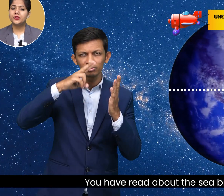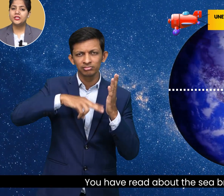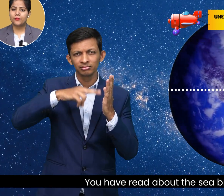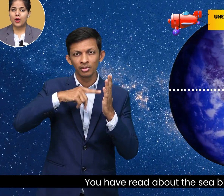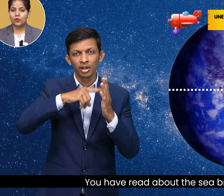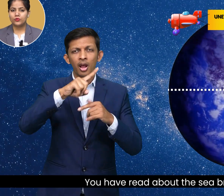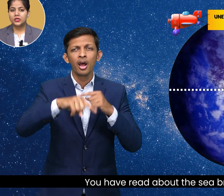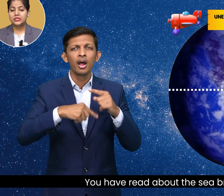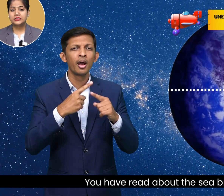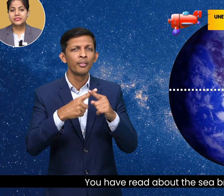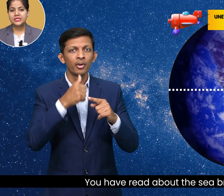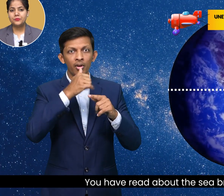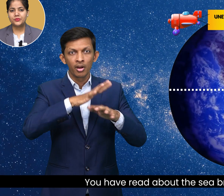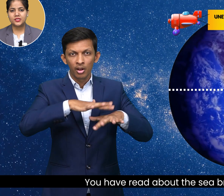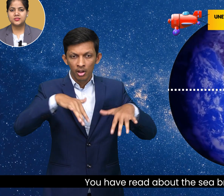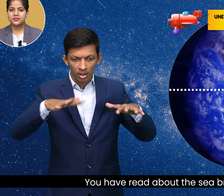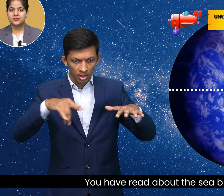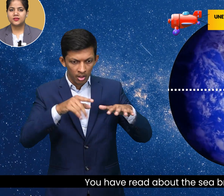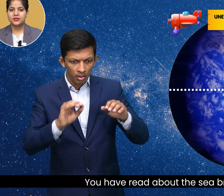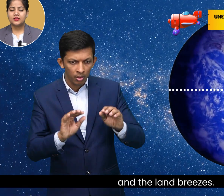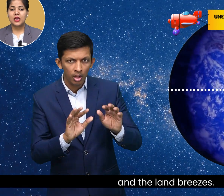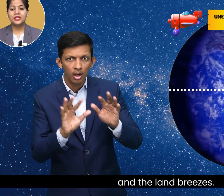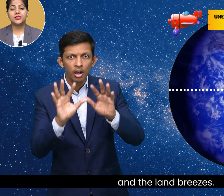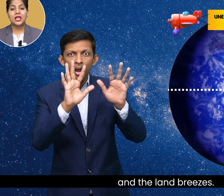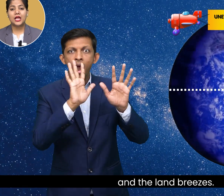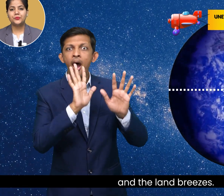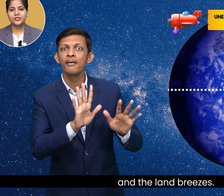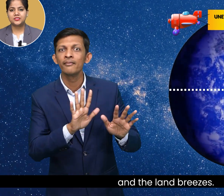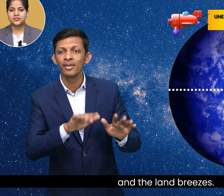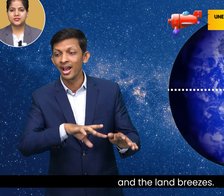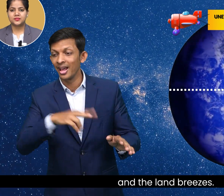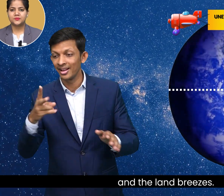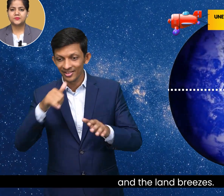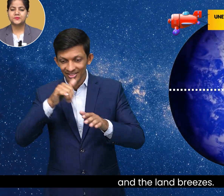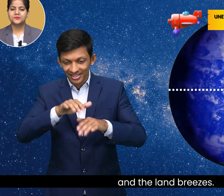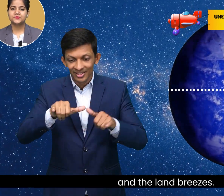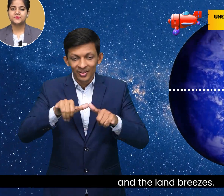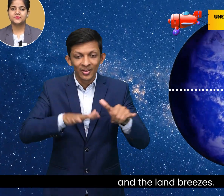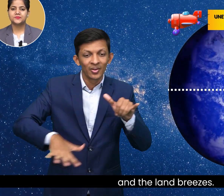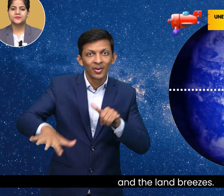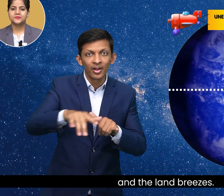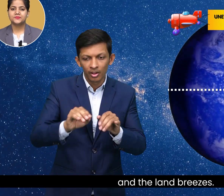You have read about the sea breeze and the land breezes.